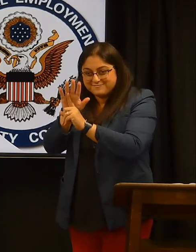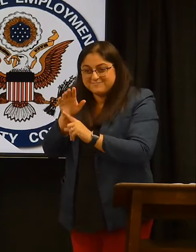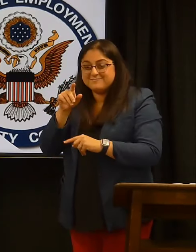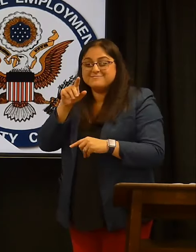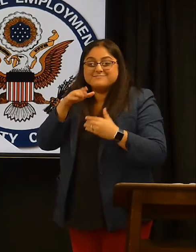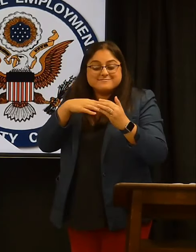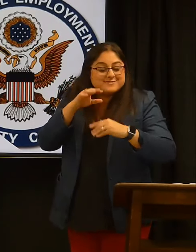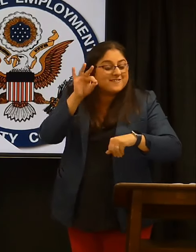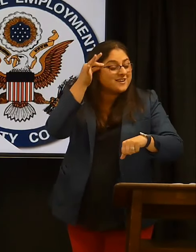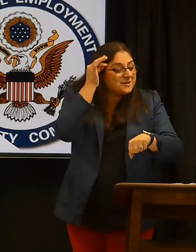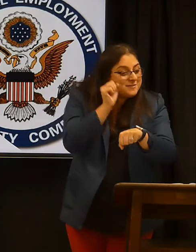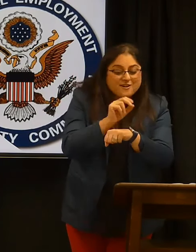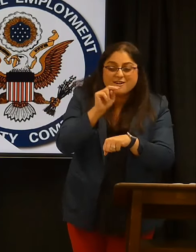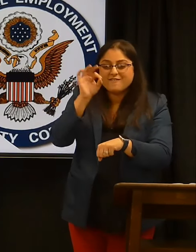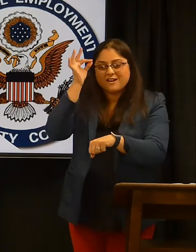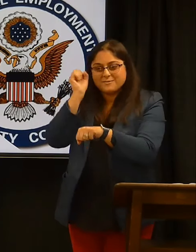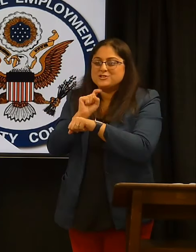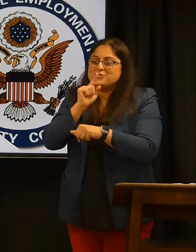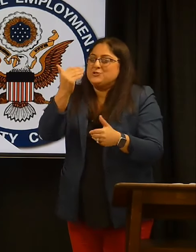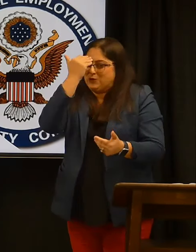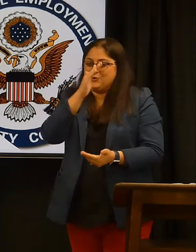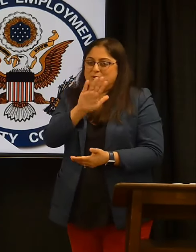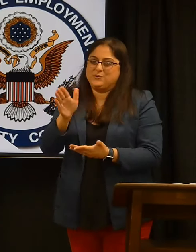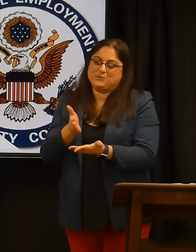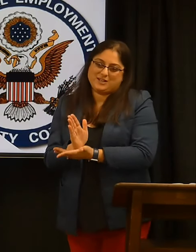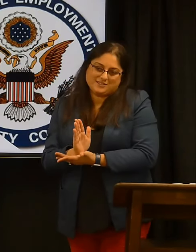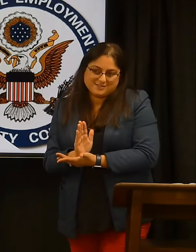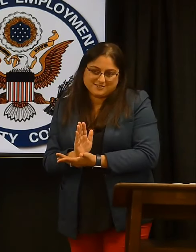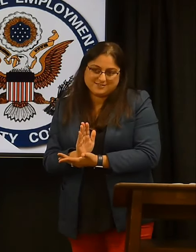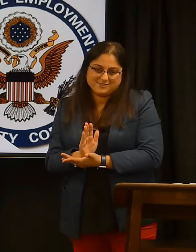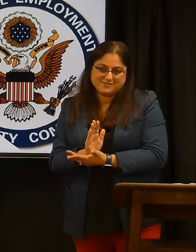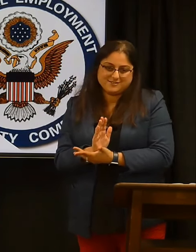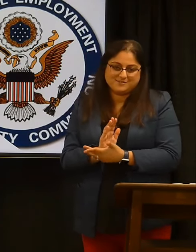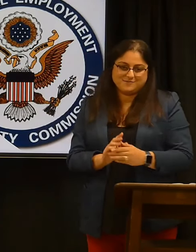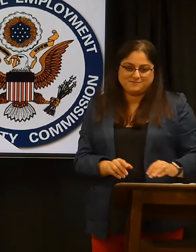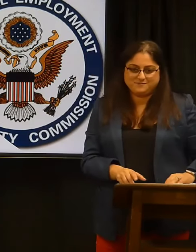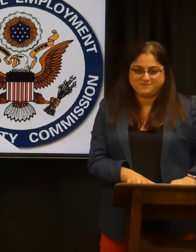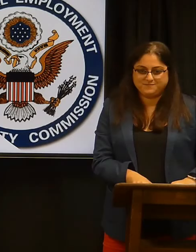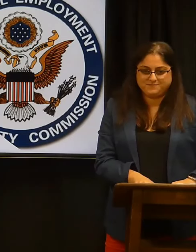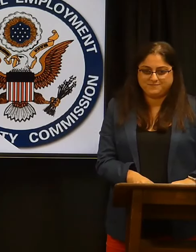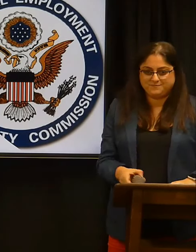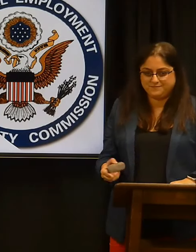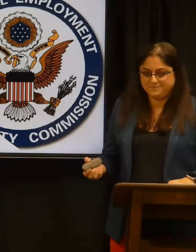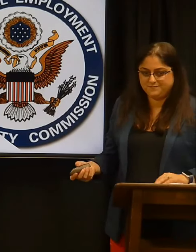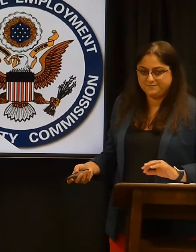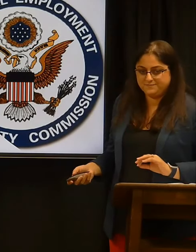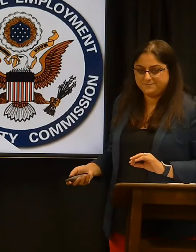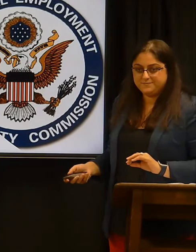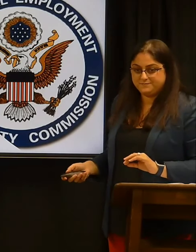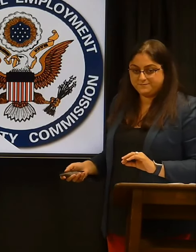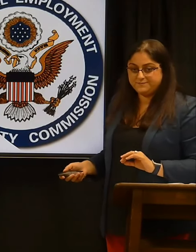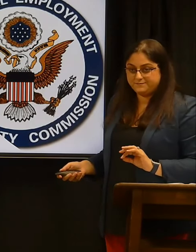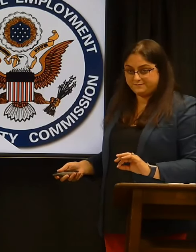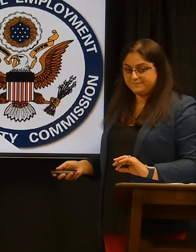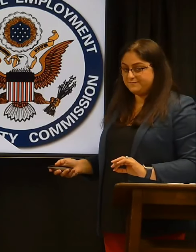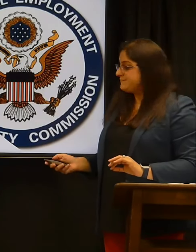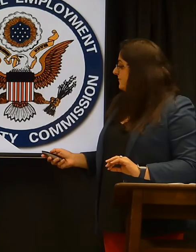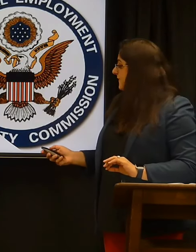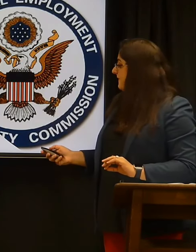are, getting exposure to that, whether you're for a federal employee or a non-federal employee, just knowing that you have those rights,